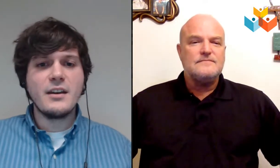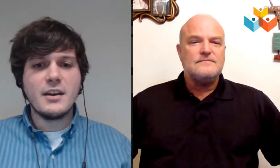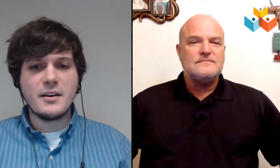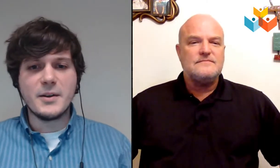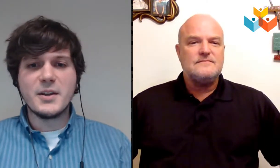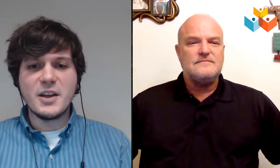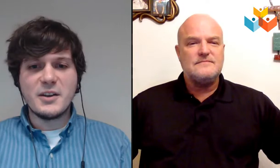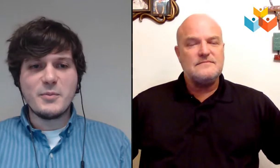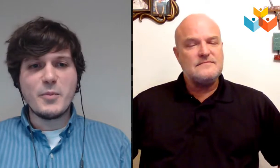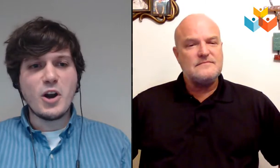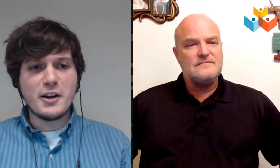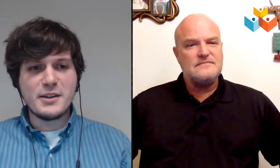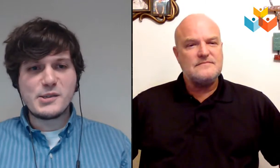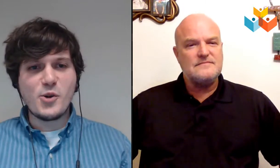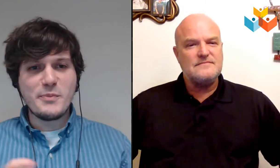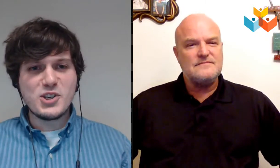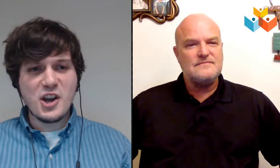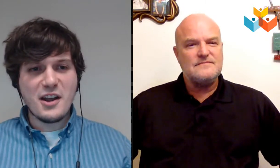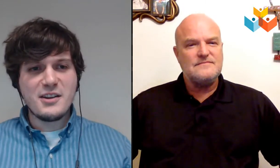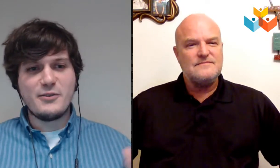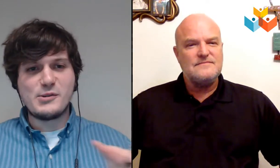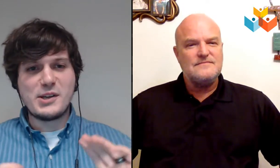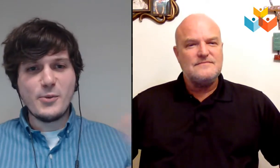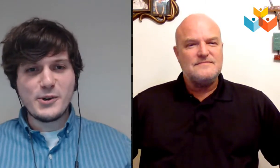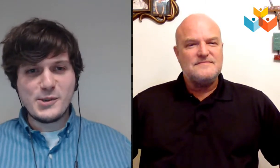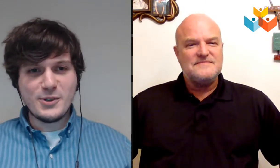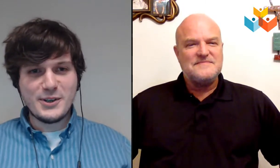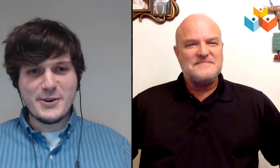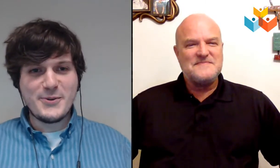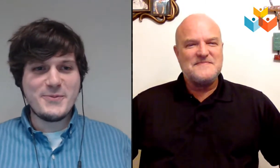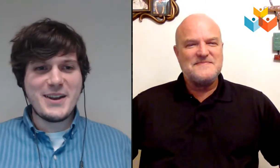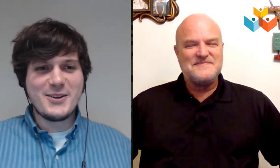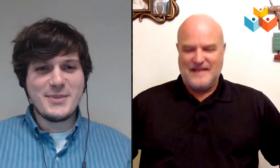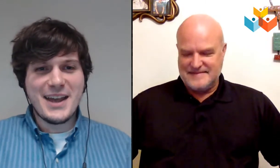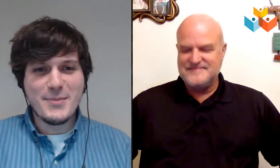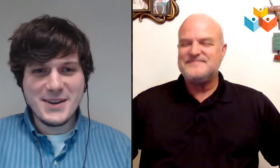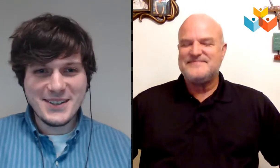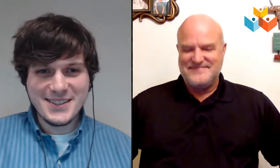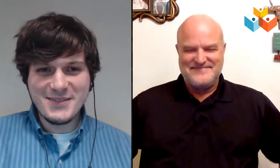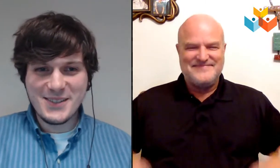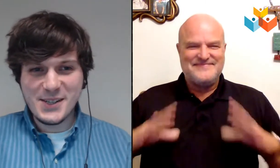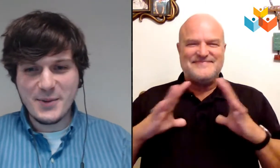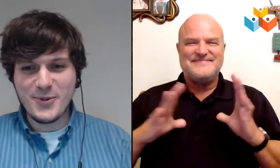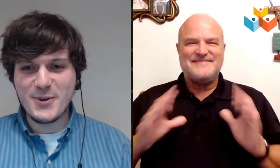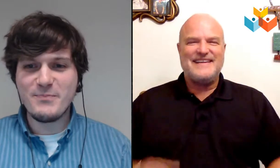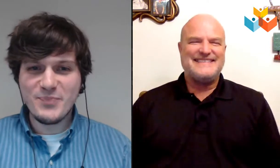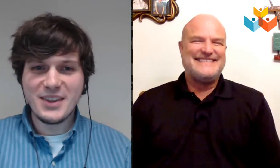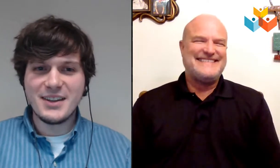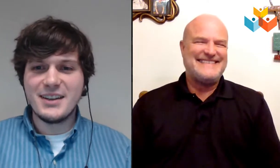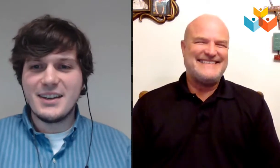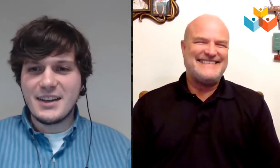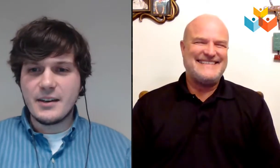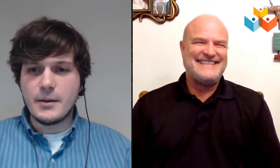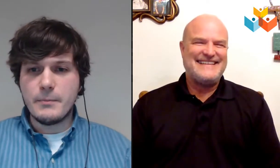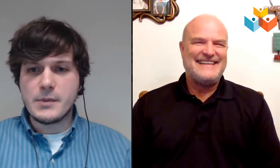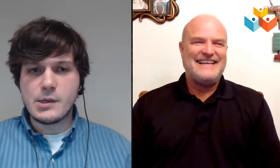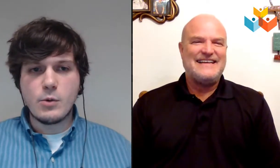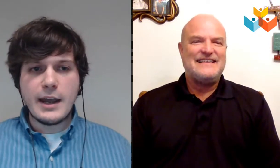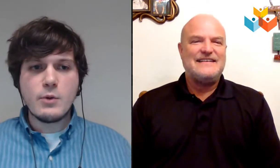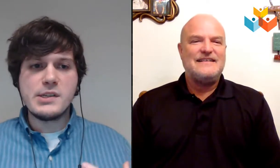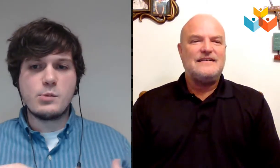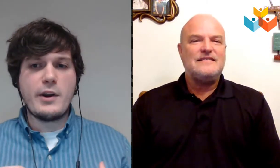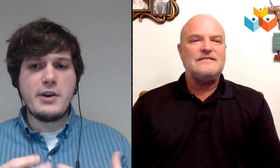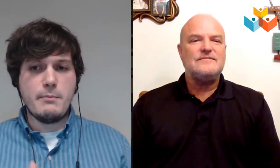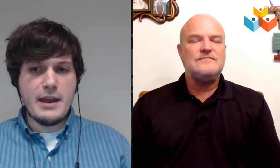you. Remember, audience, don't be shy. If there's any words you want to know, Eddie will be happy to sign them for you.